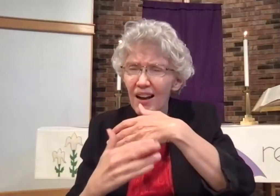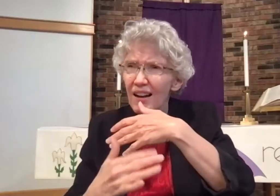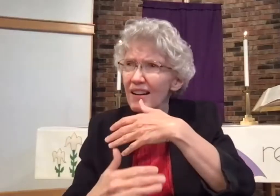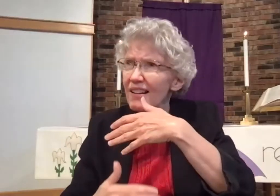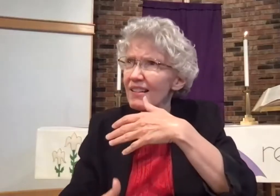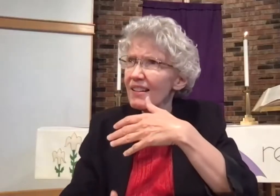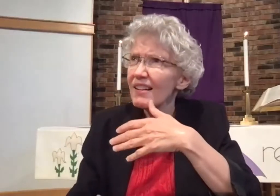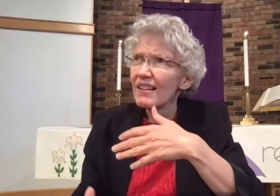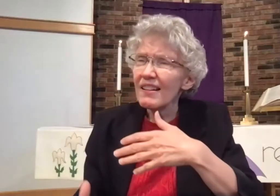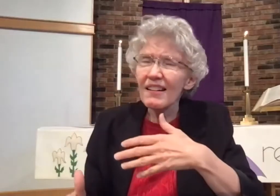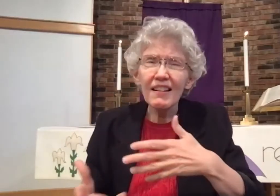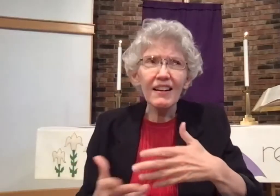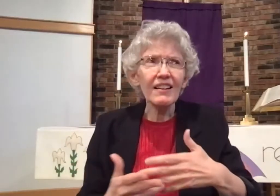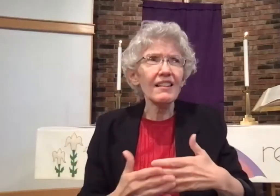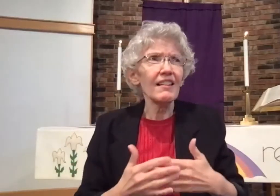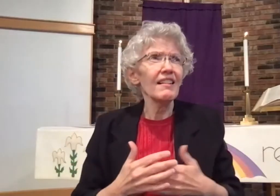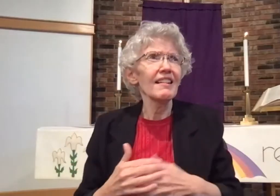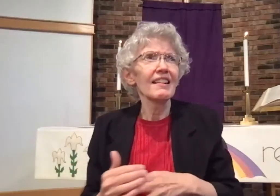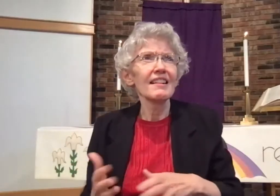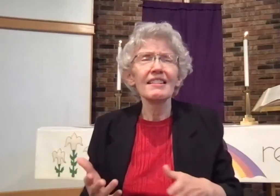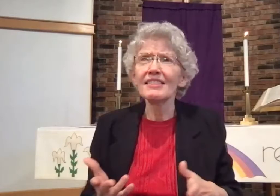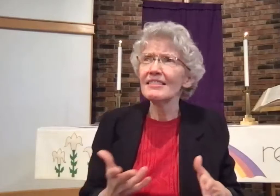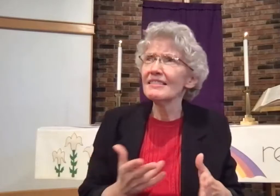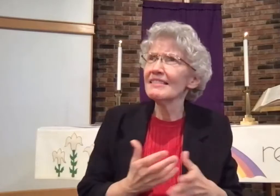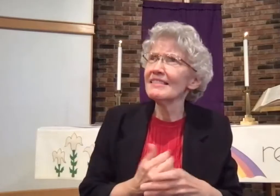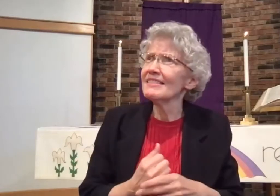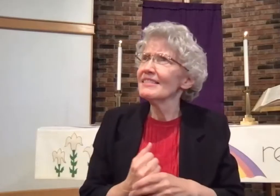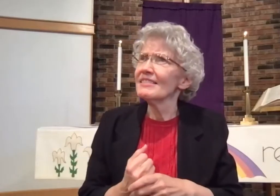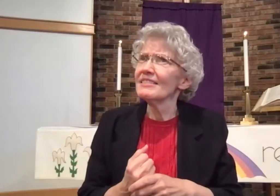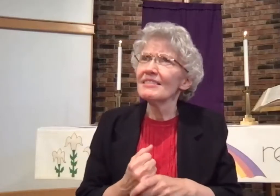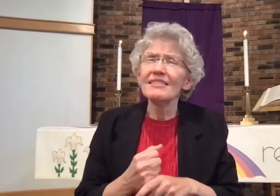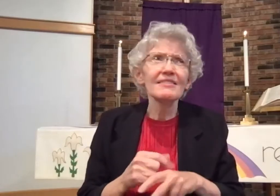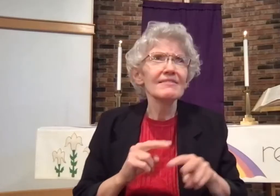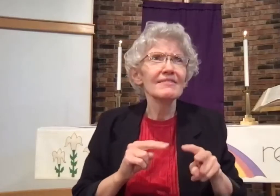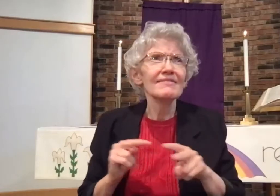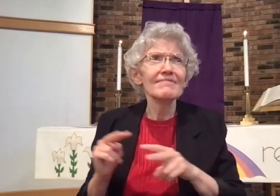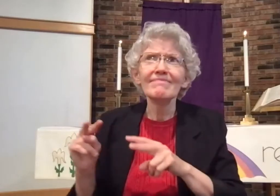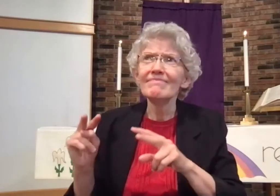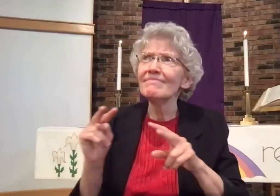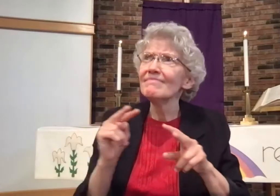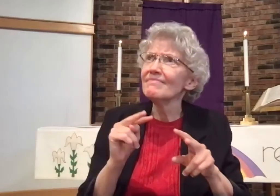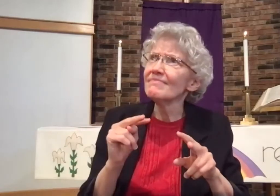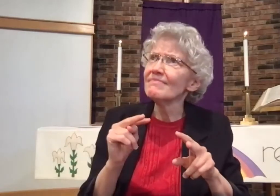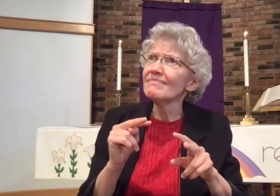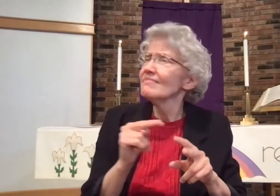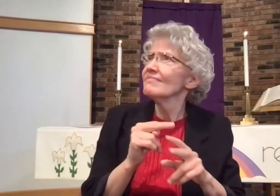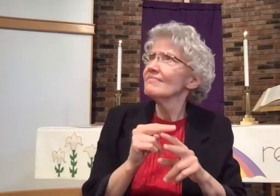All this before the great and wonderful day of the